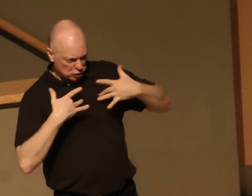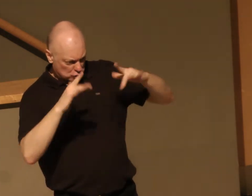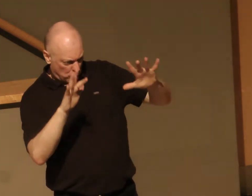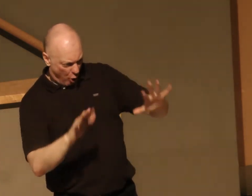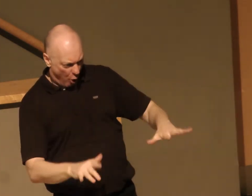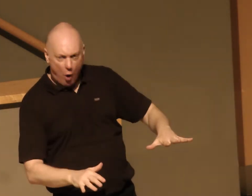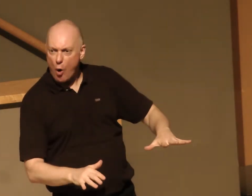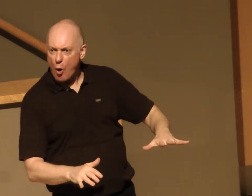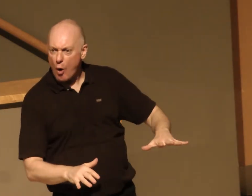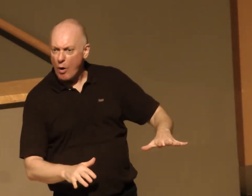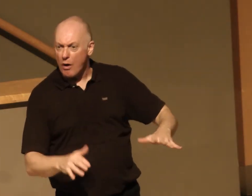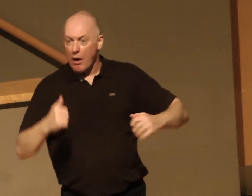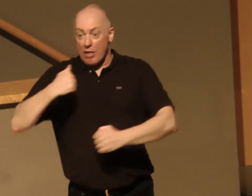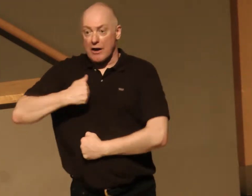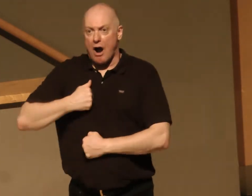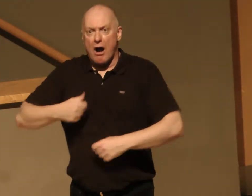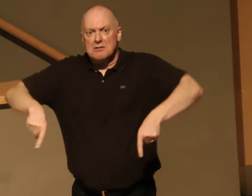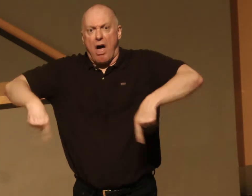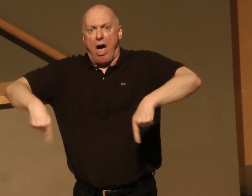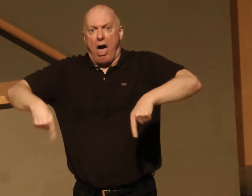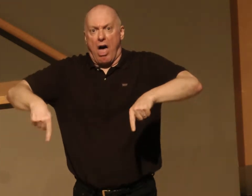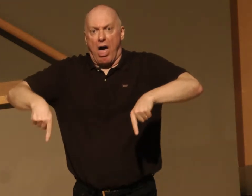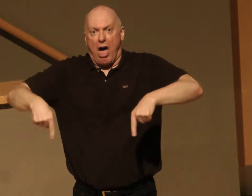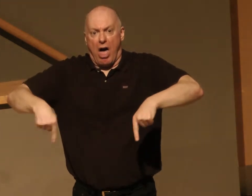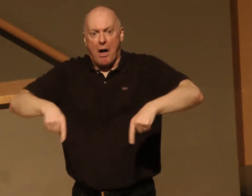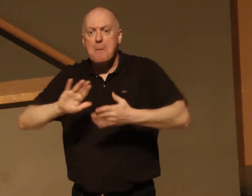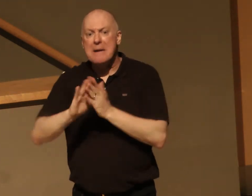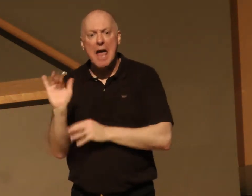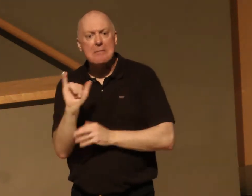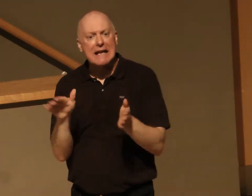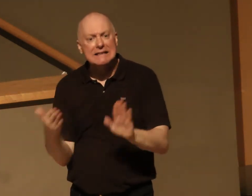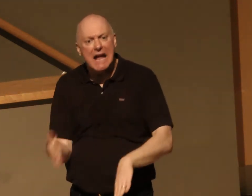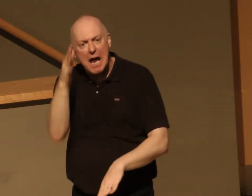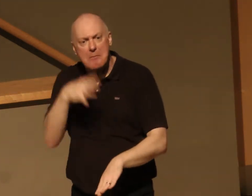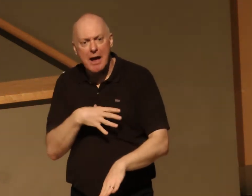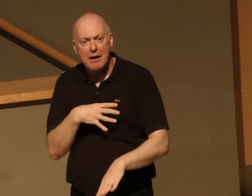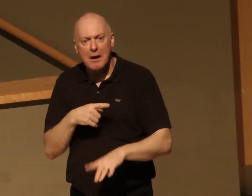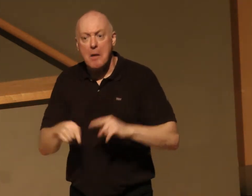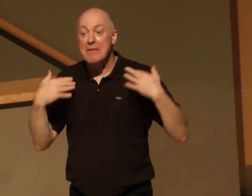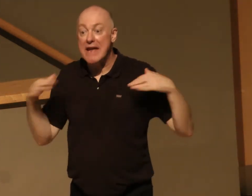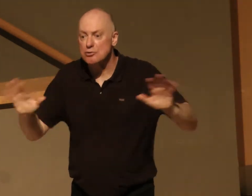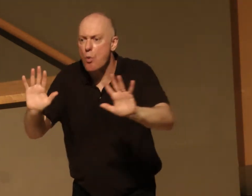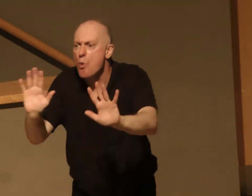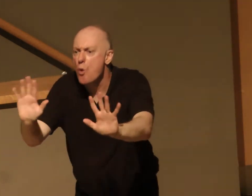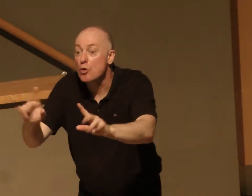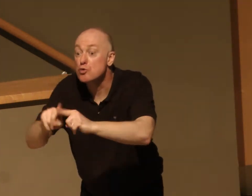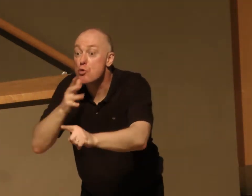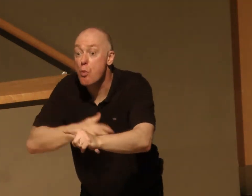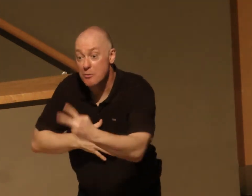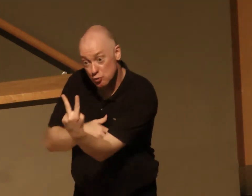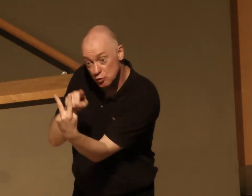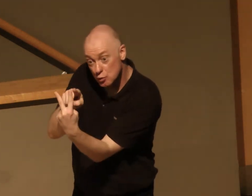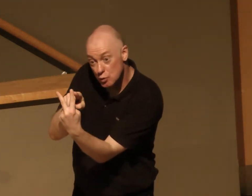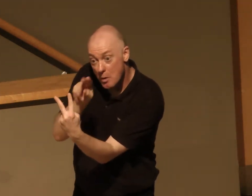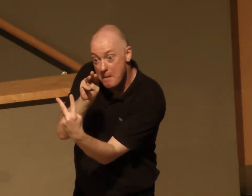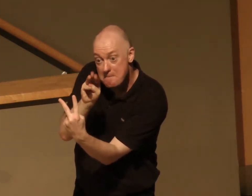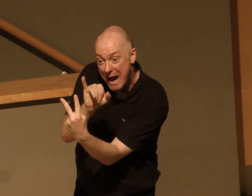fear of him, the guards trembled and became like dead men. But the angel said to the women, Do not be afraid,